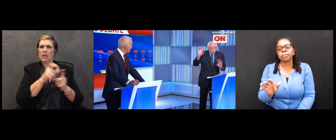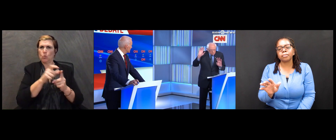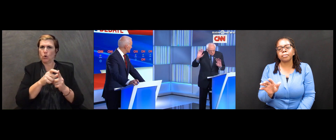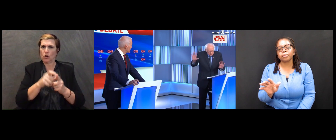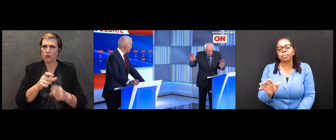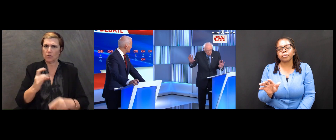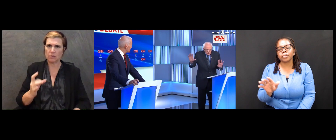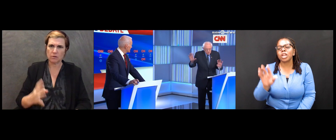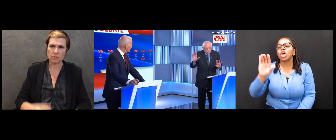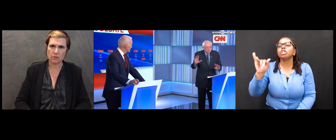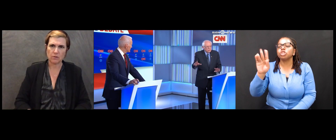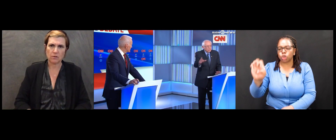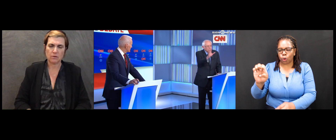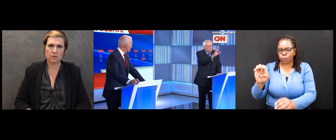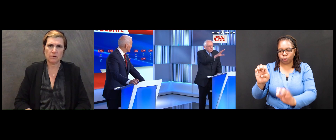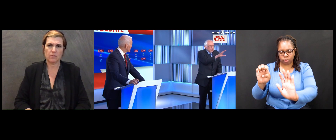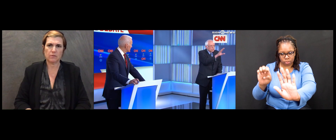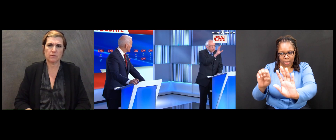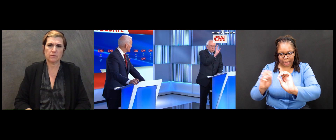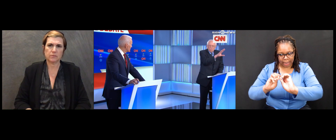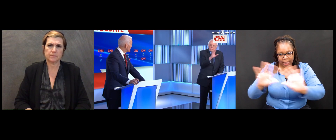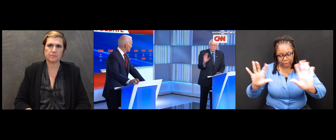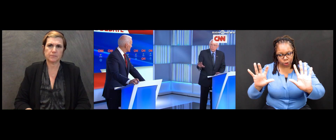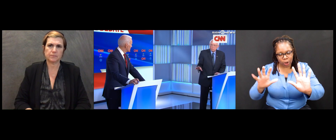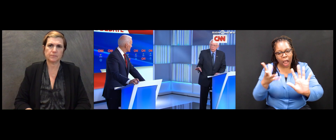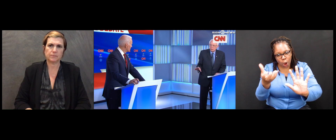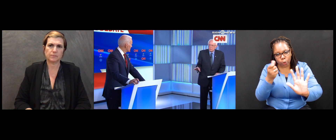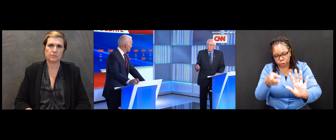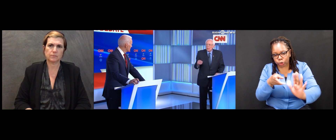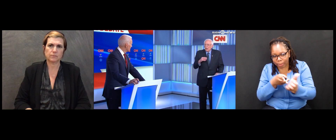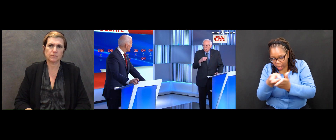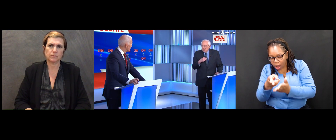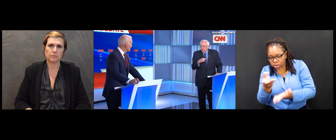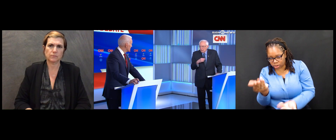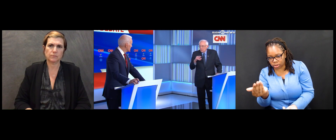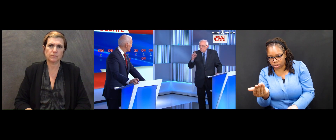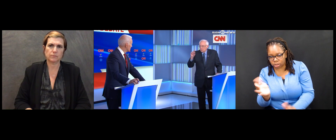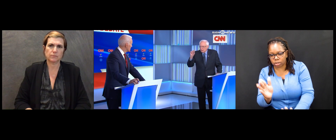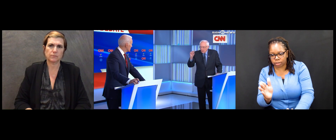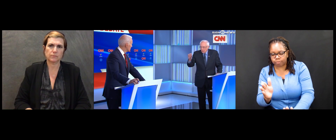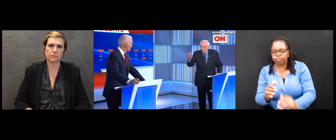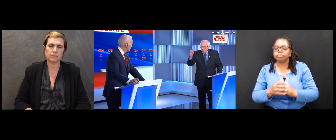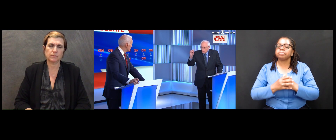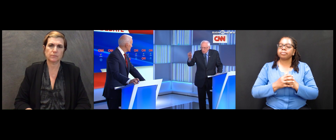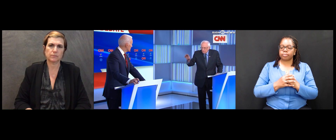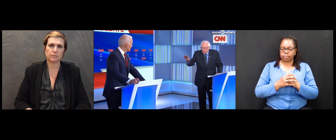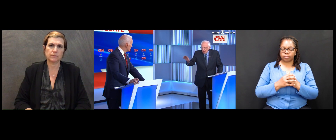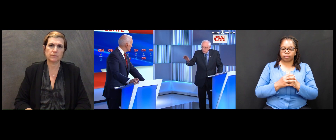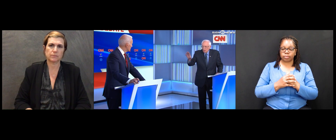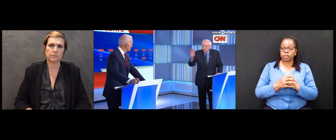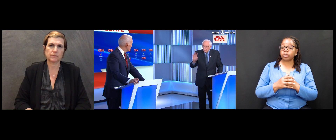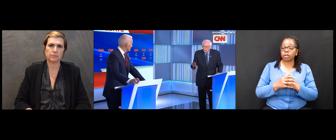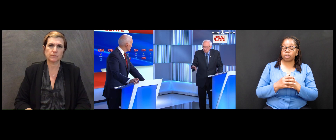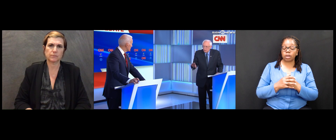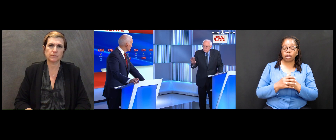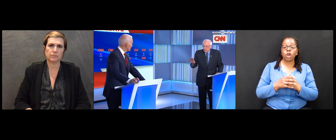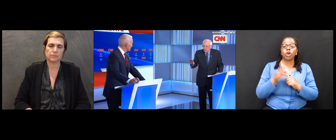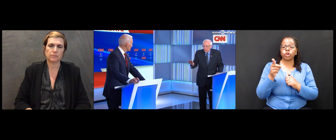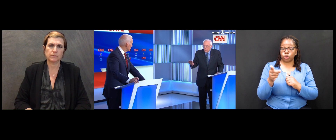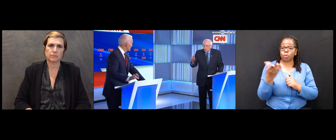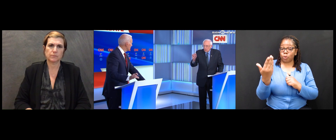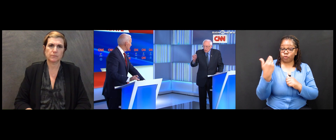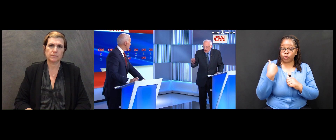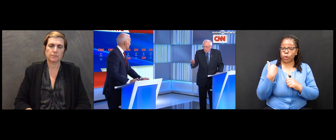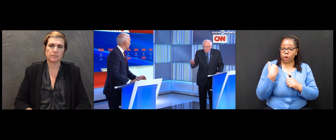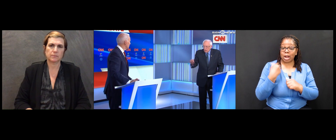you just to be straight with the American people. I am saying that you have been on the floor of the